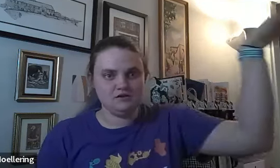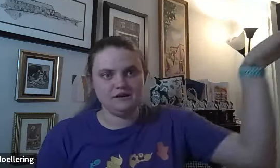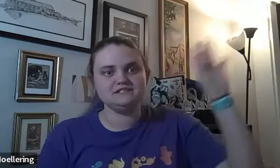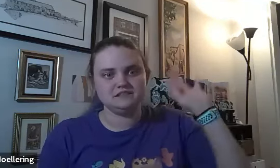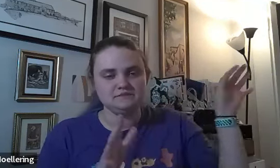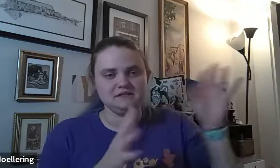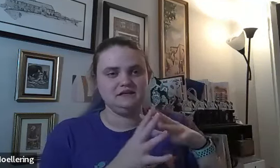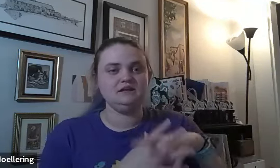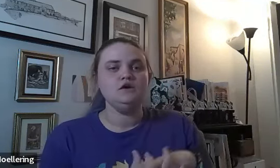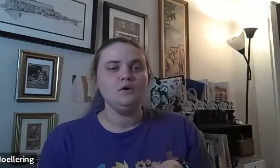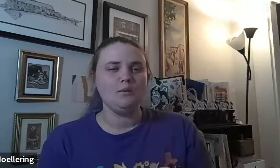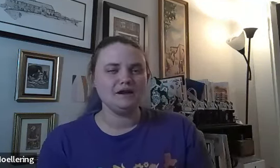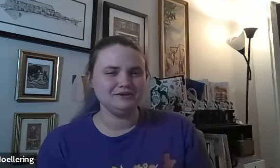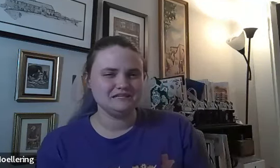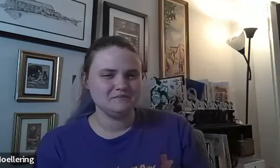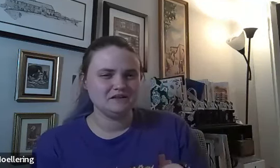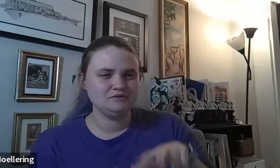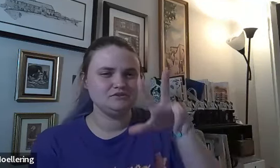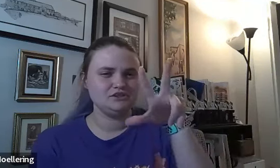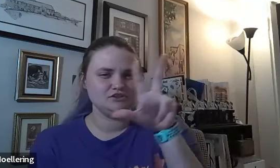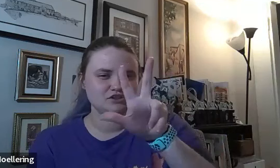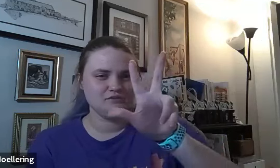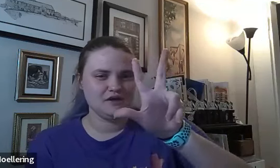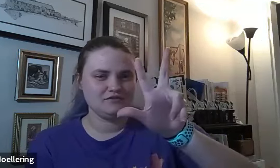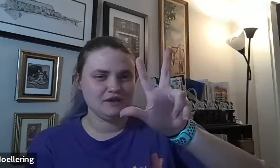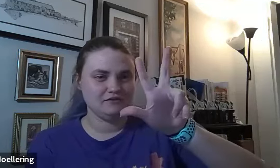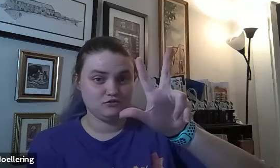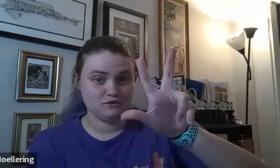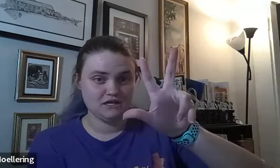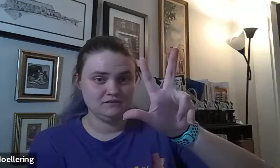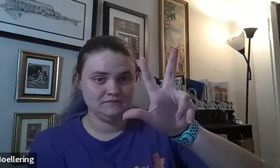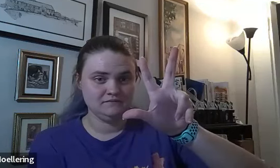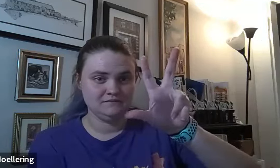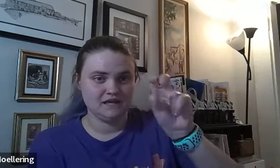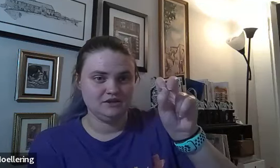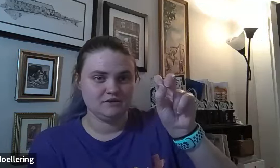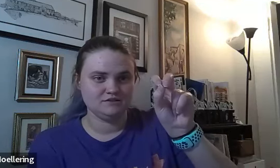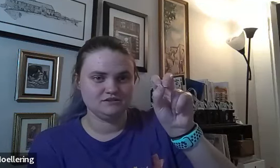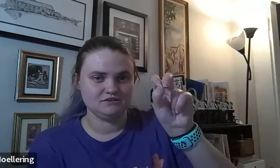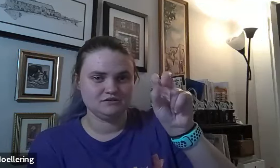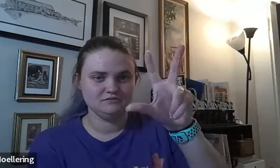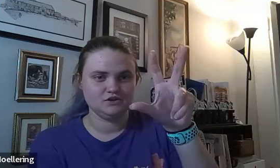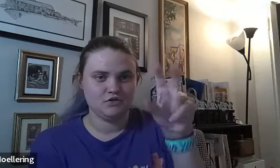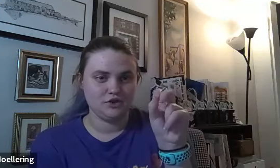way up to 90. What you typically will do is you'll start with that like 3 and you come into a circle. So